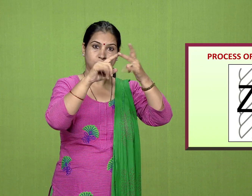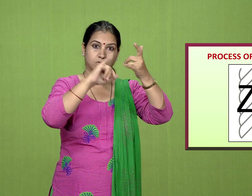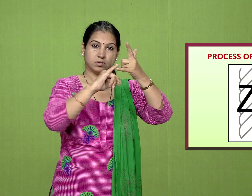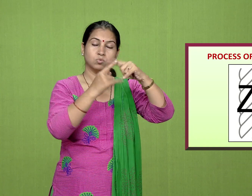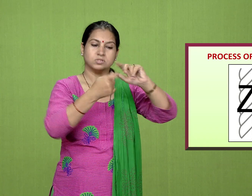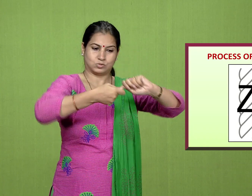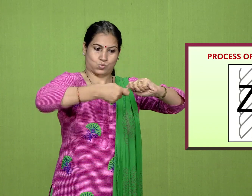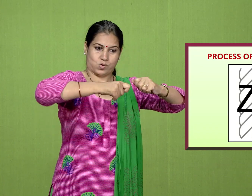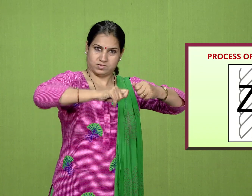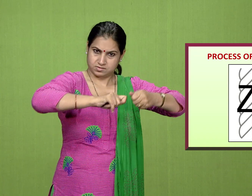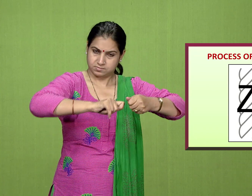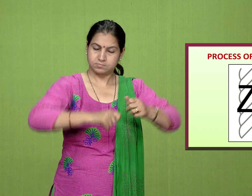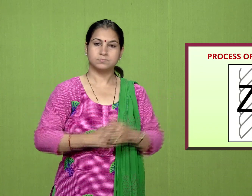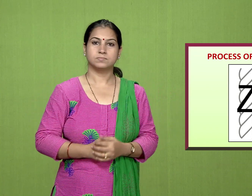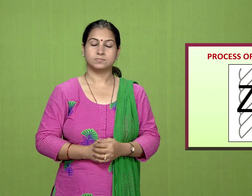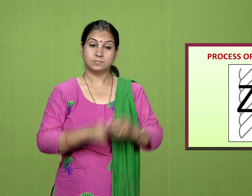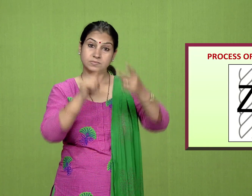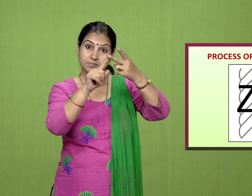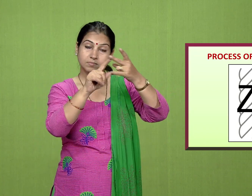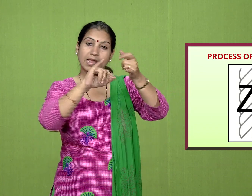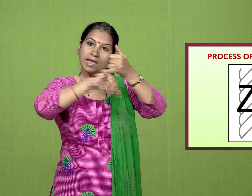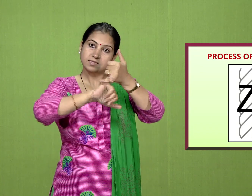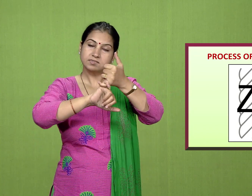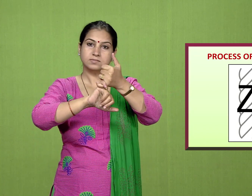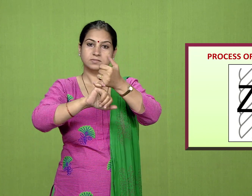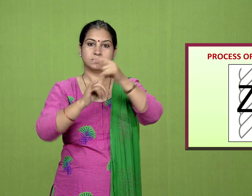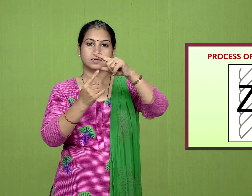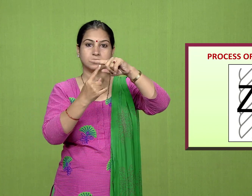and the second one is S twist.